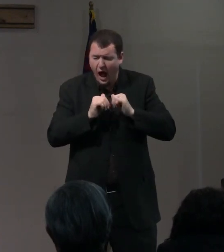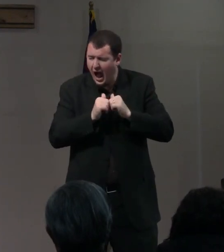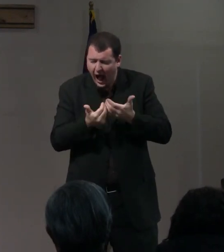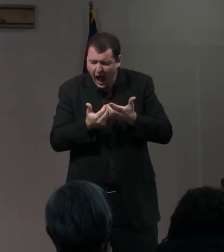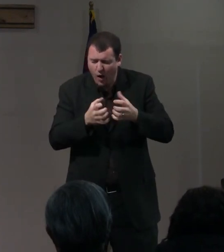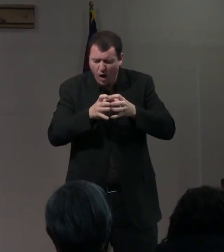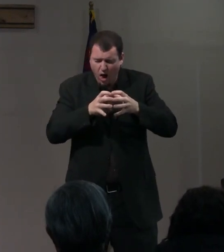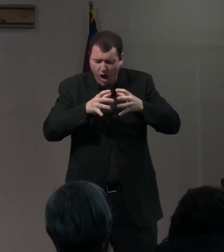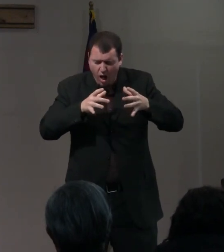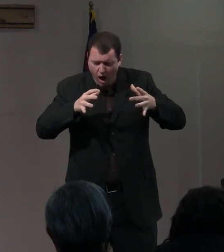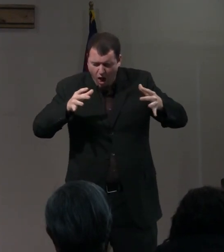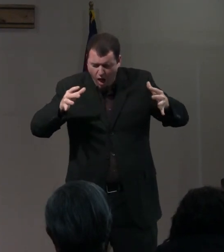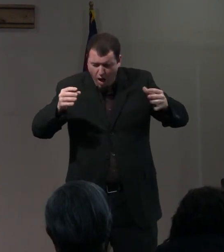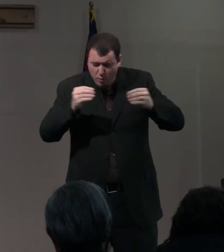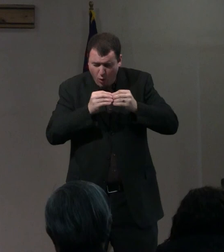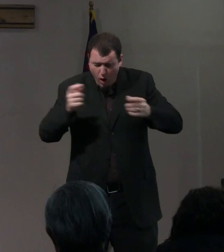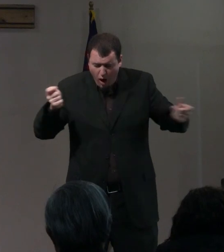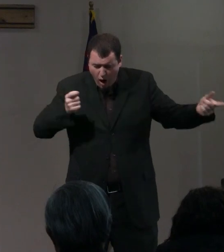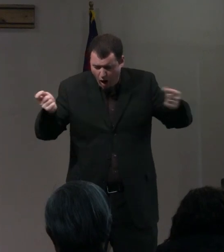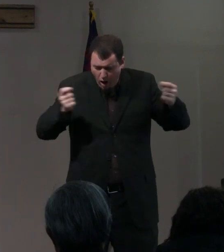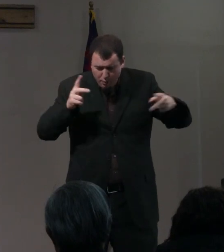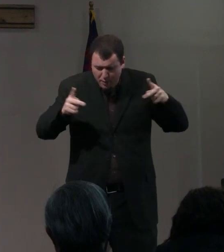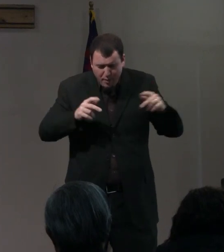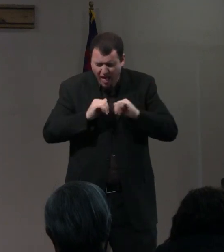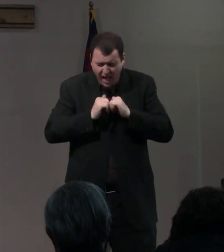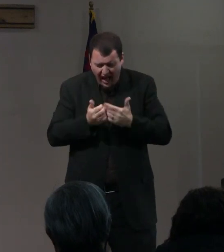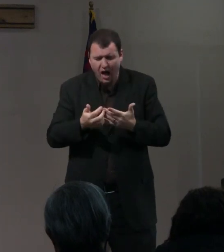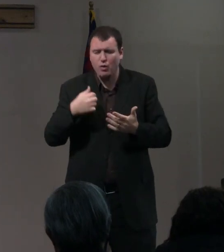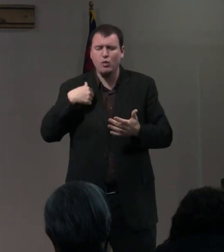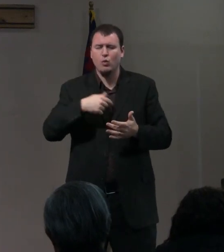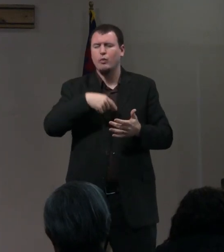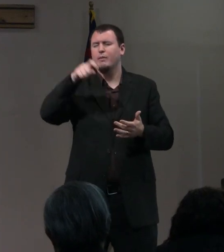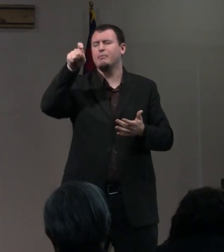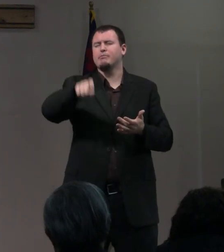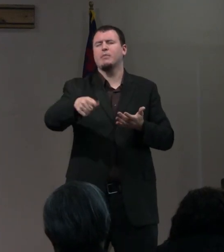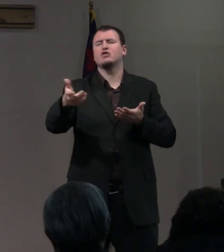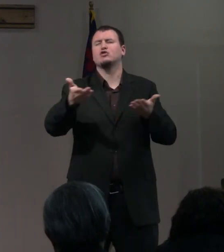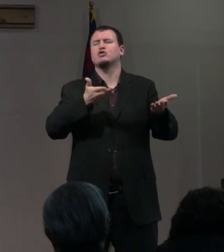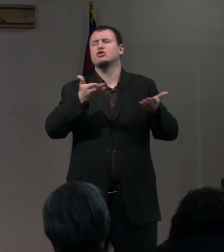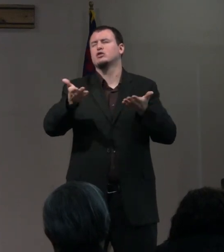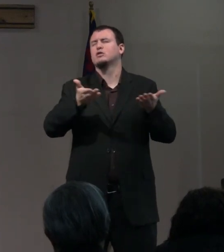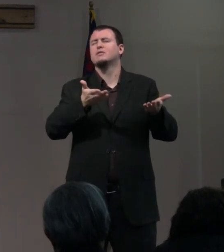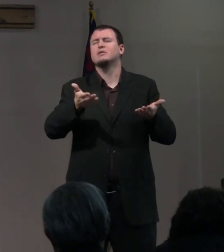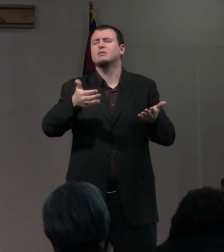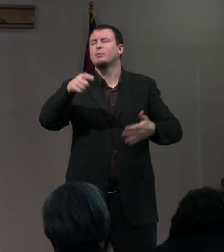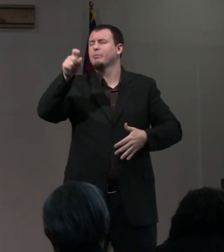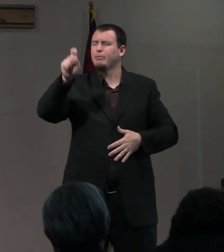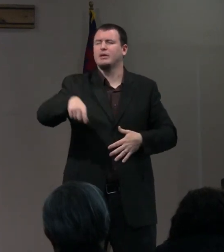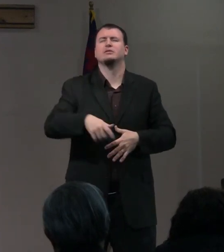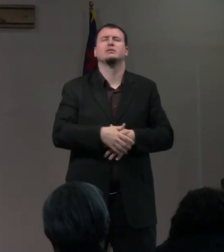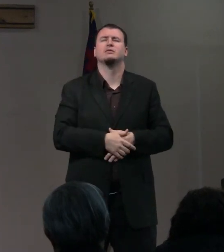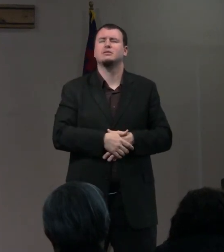to see if we want to grow our opportunities and bring more people in, we need to serve.